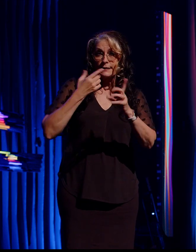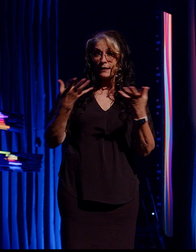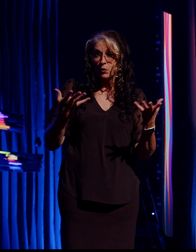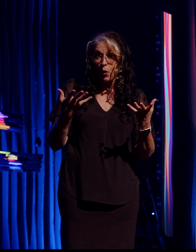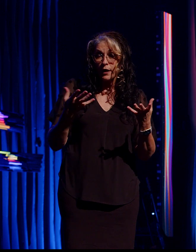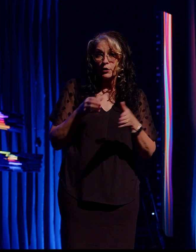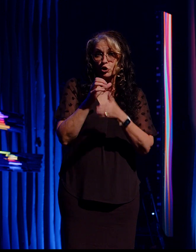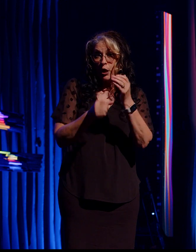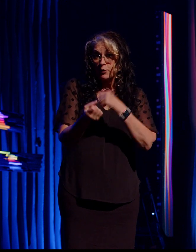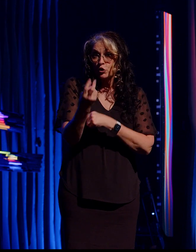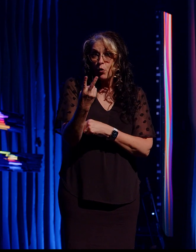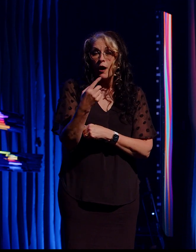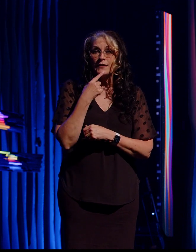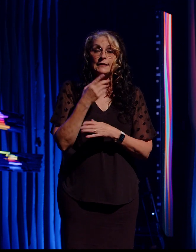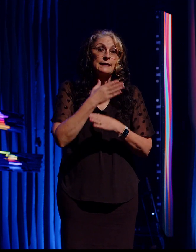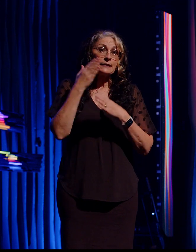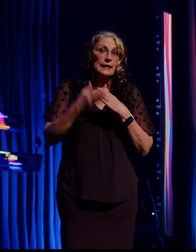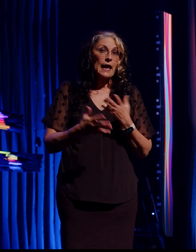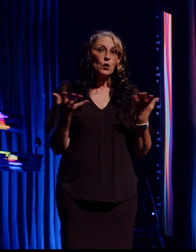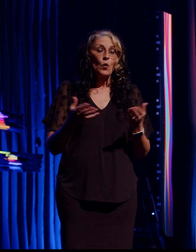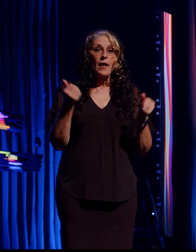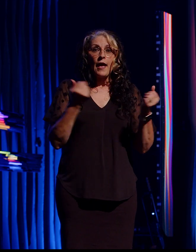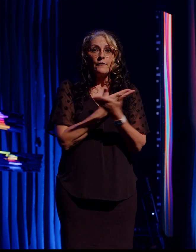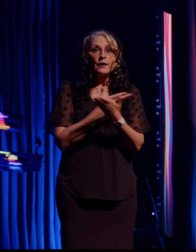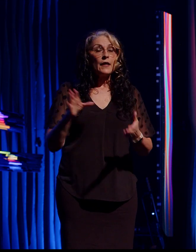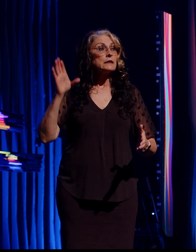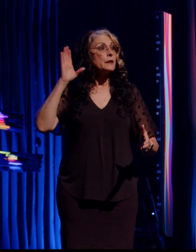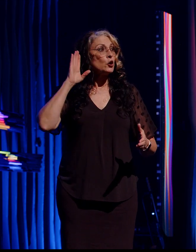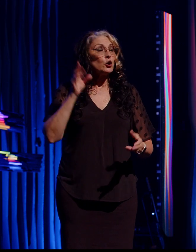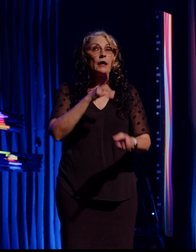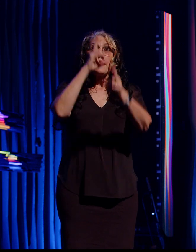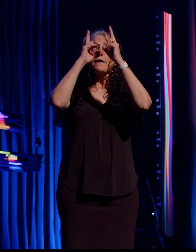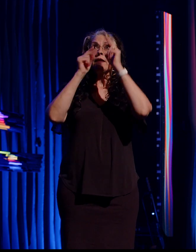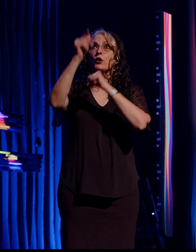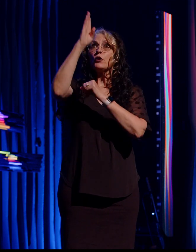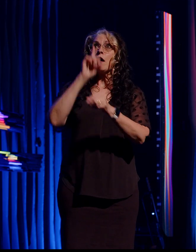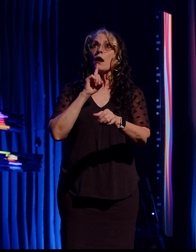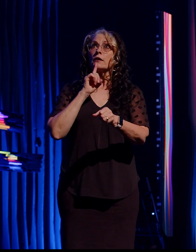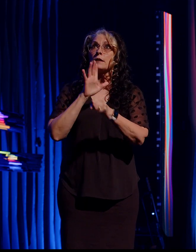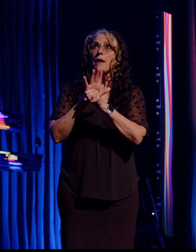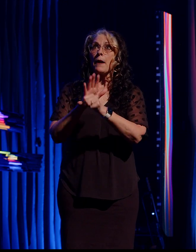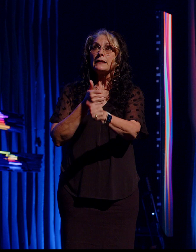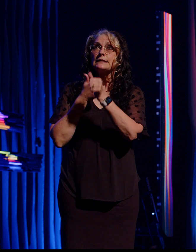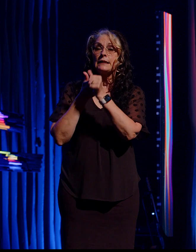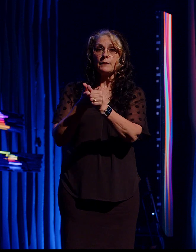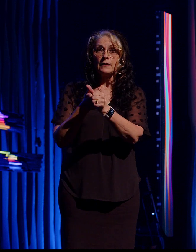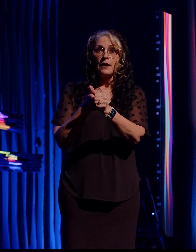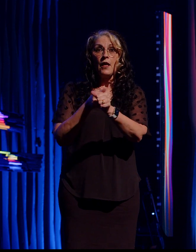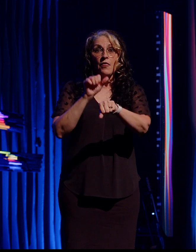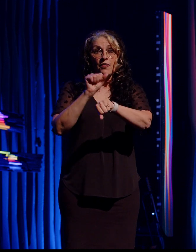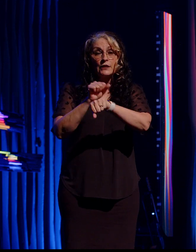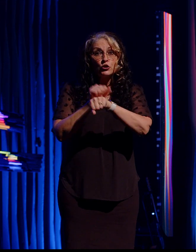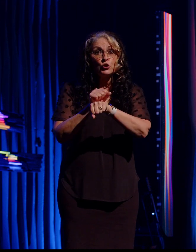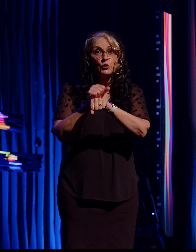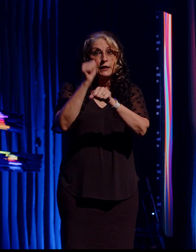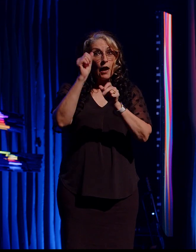12, 13. The end of the matter, all has been heard. Fear God and keep His commandments, for this is the whole duty of